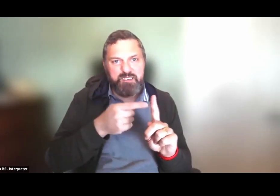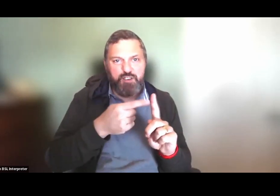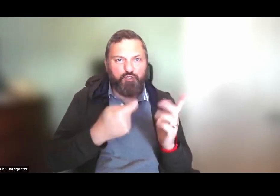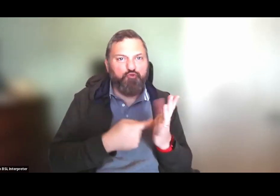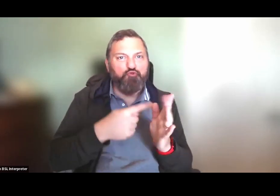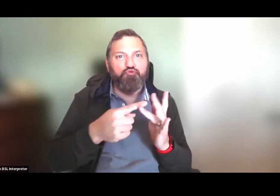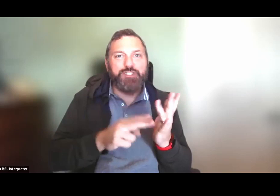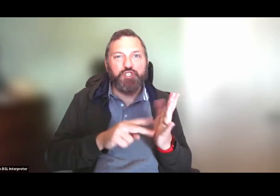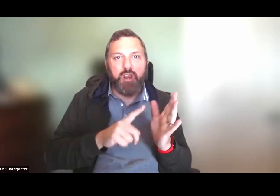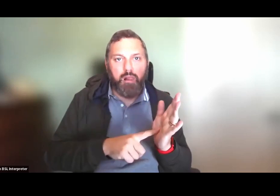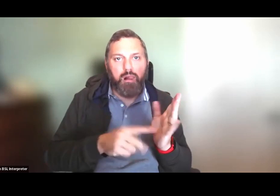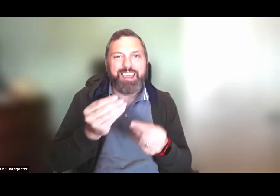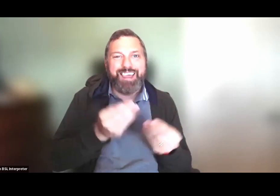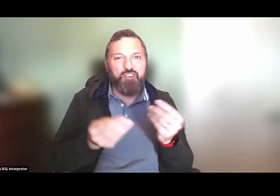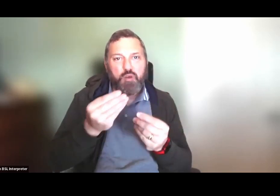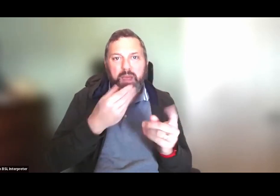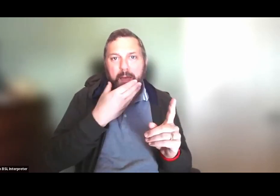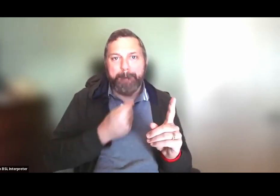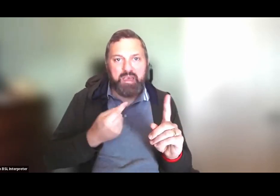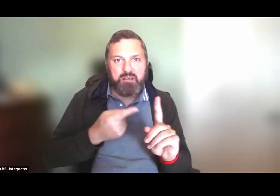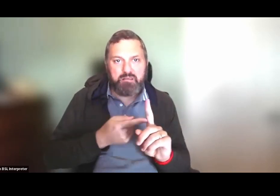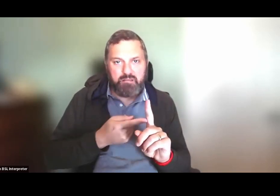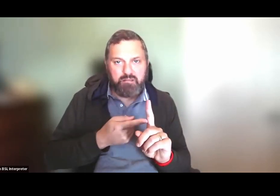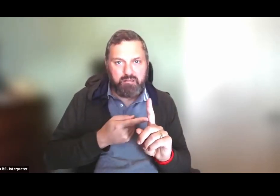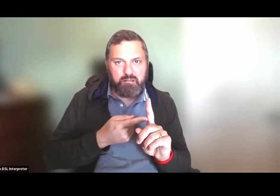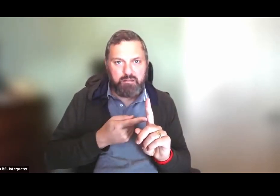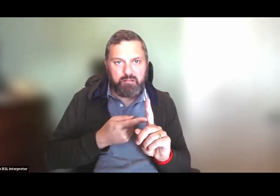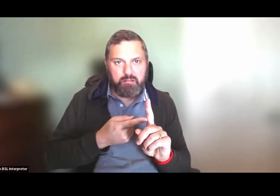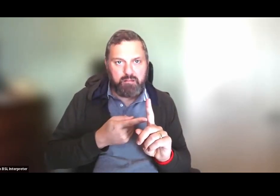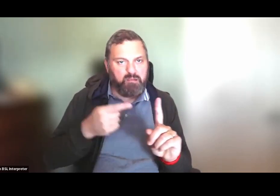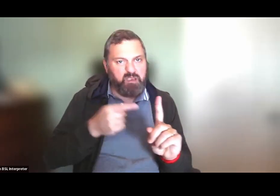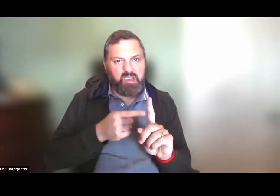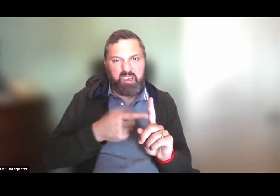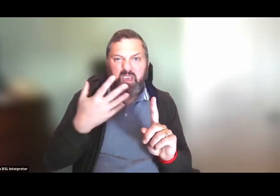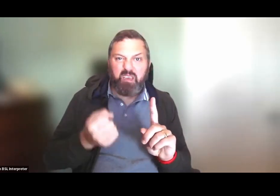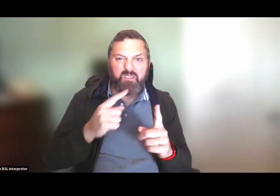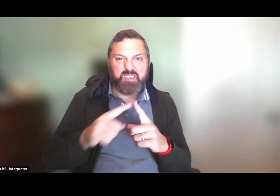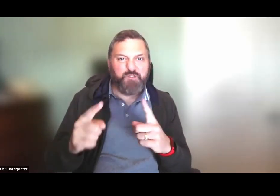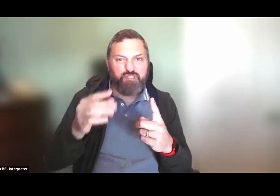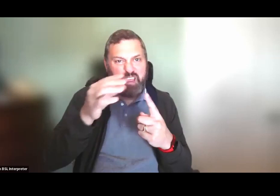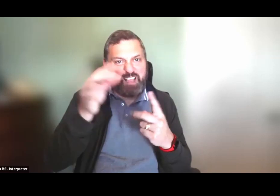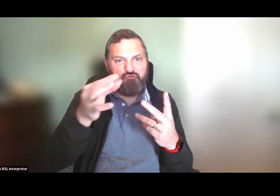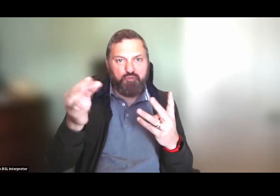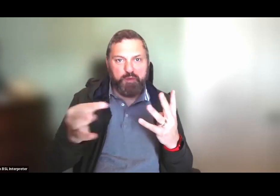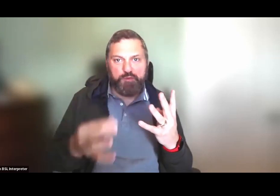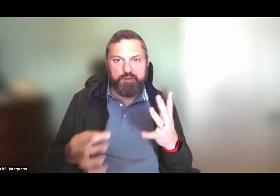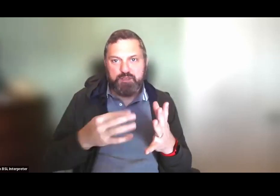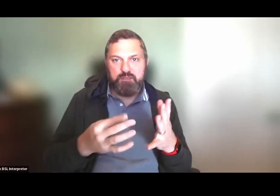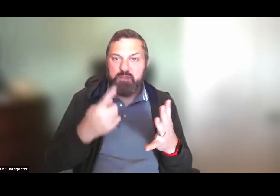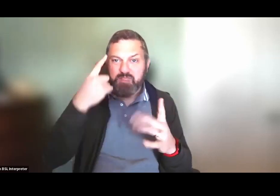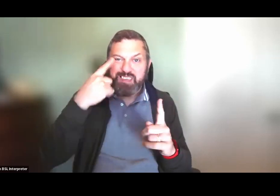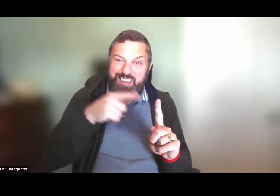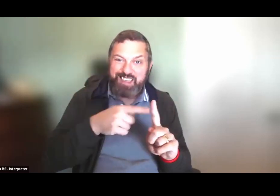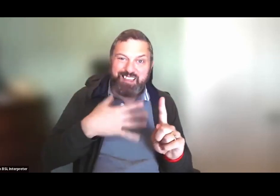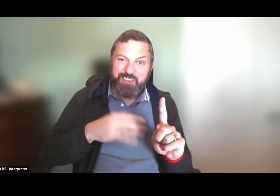man. He's always described in equations, in a set of attributes, but I think he deserves a portrait of his own.